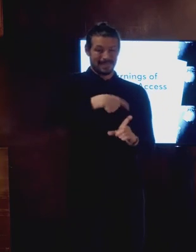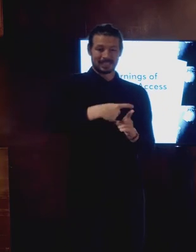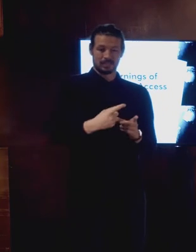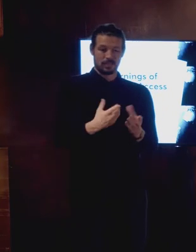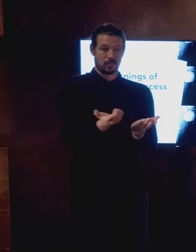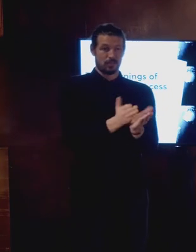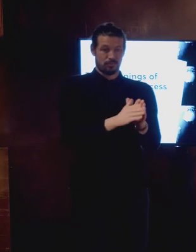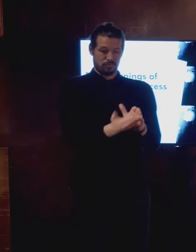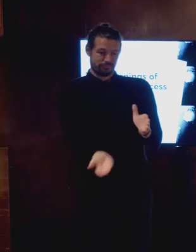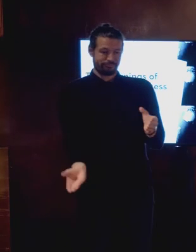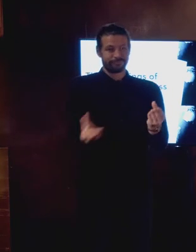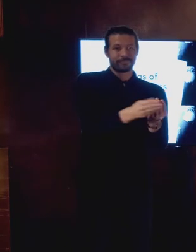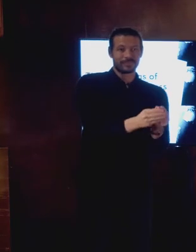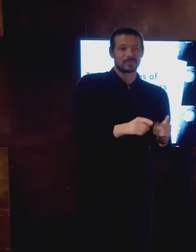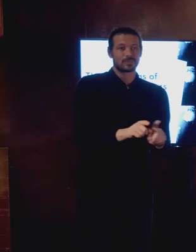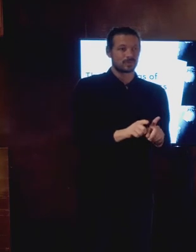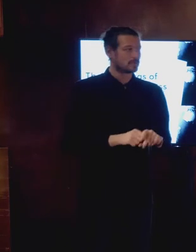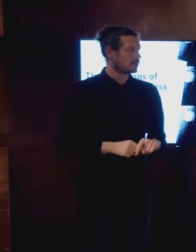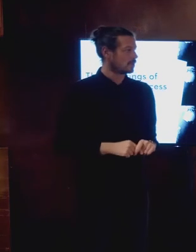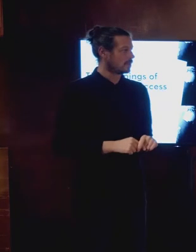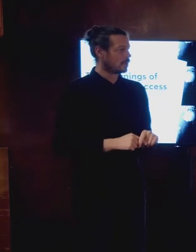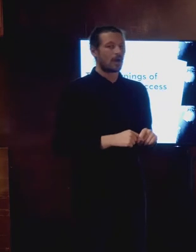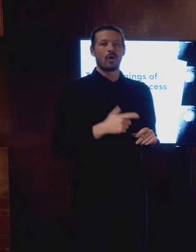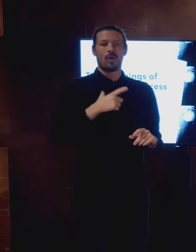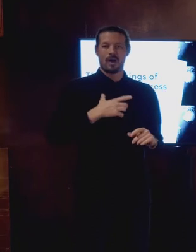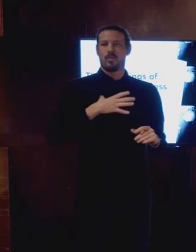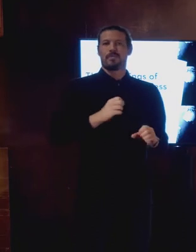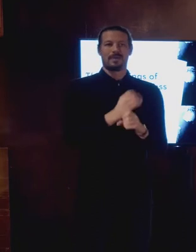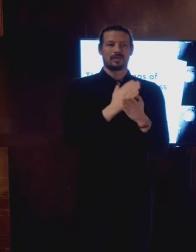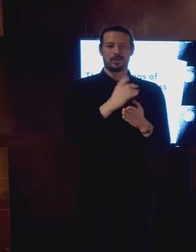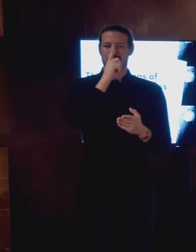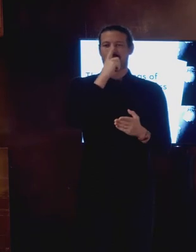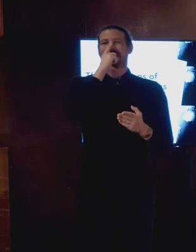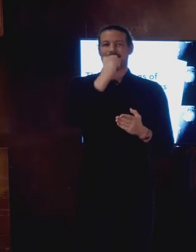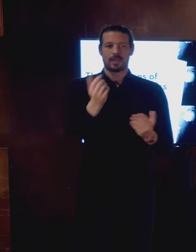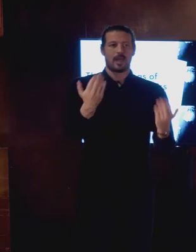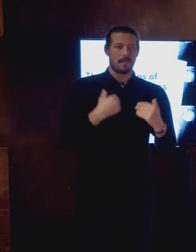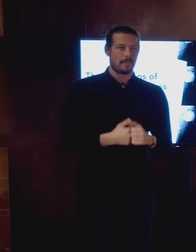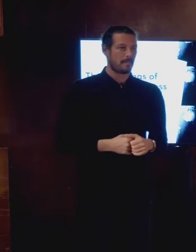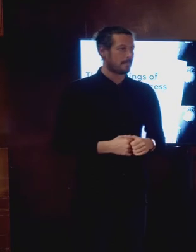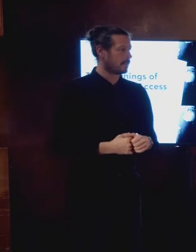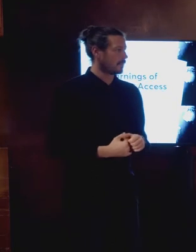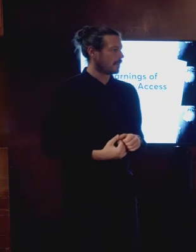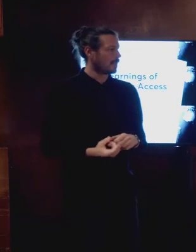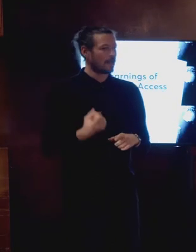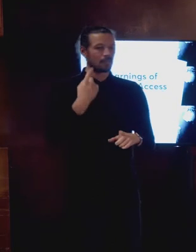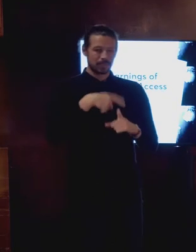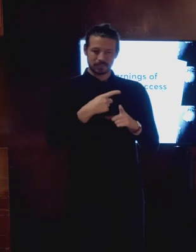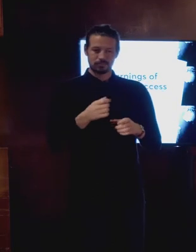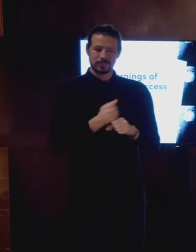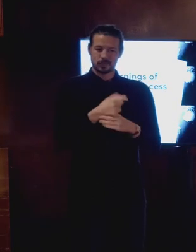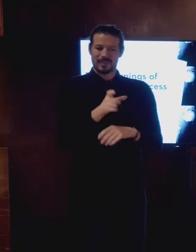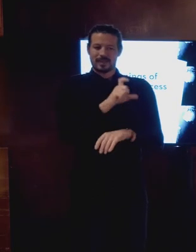for people who couldn't financially afford to come, because I said I want people to be able to come and also be confident in asking for that ticket as